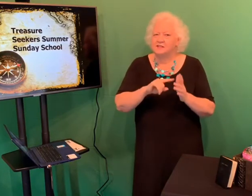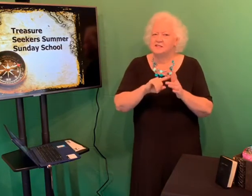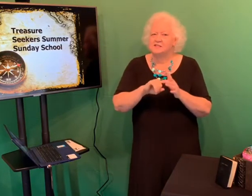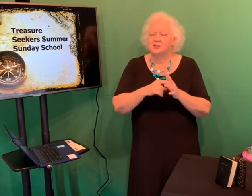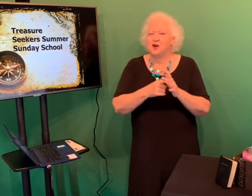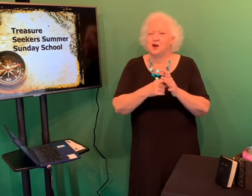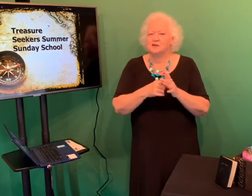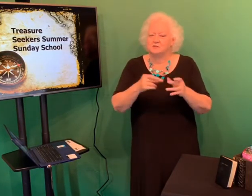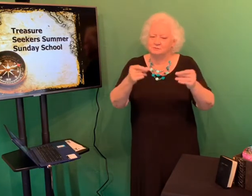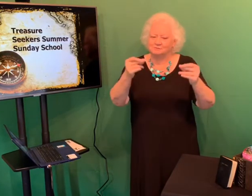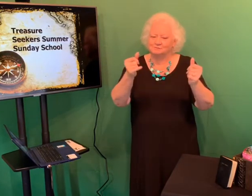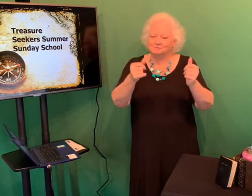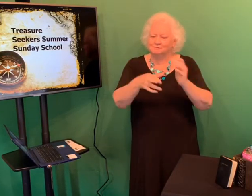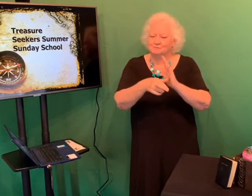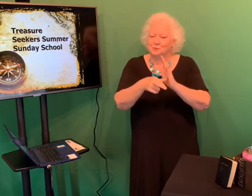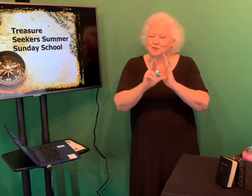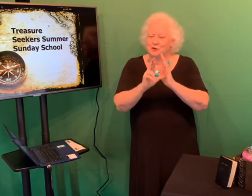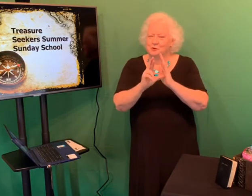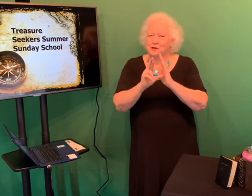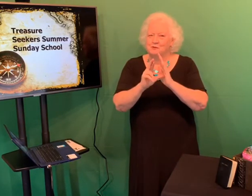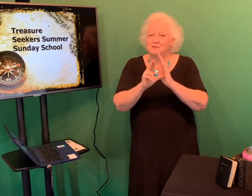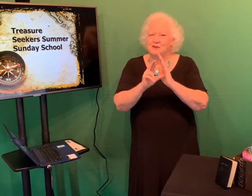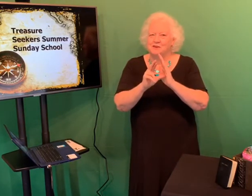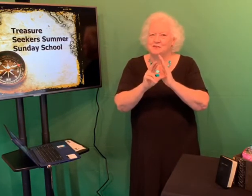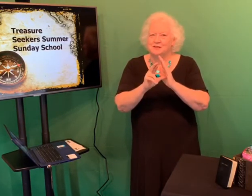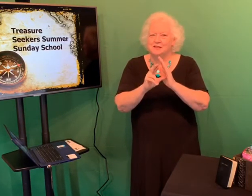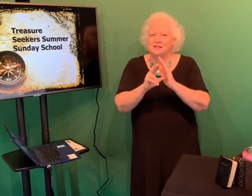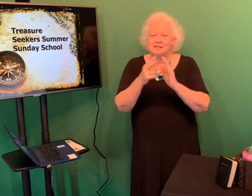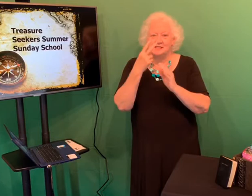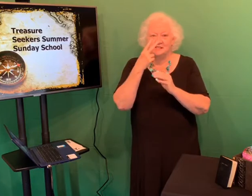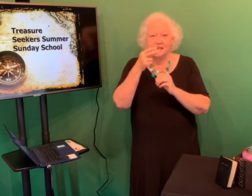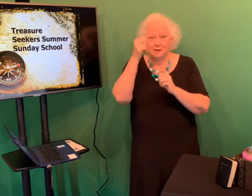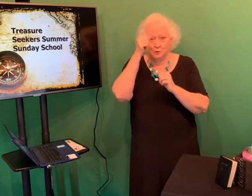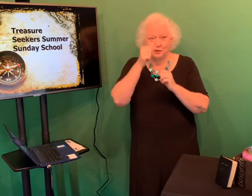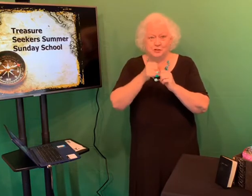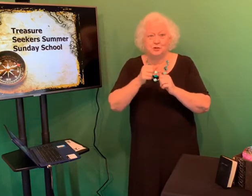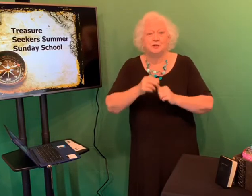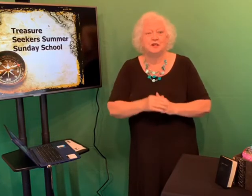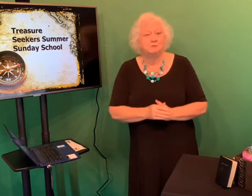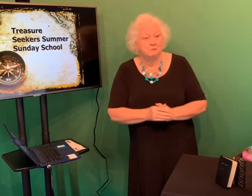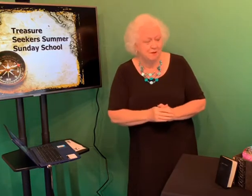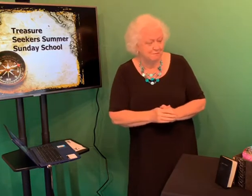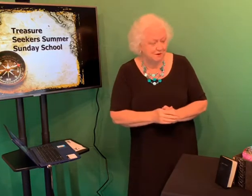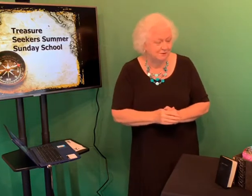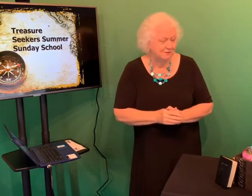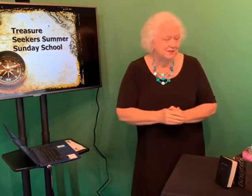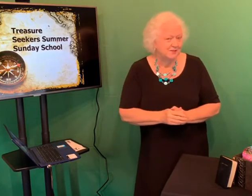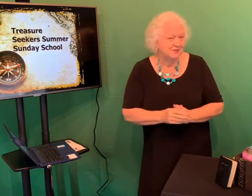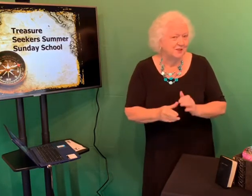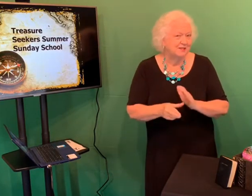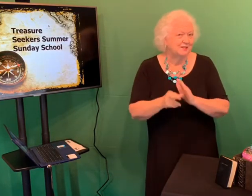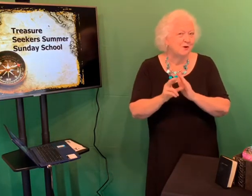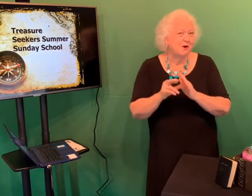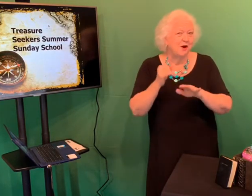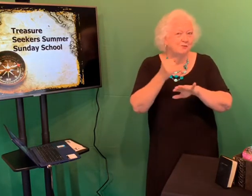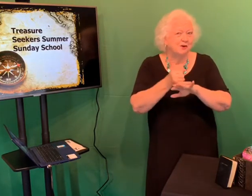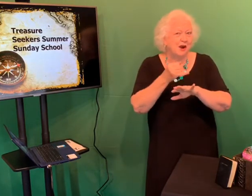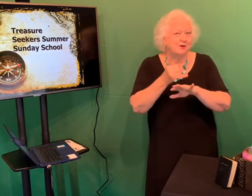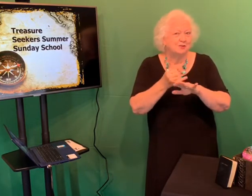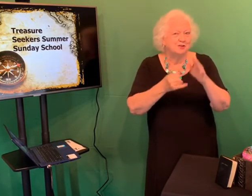to start with a quick review to see what you can remember. So let's go over our